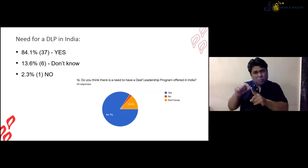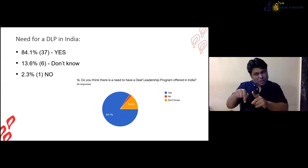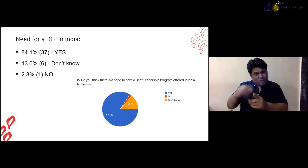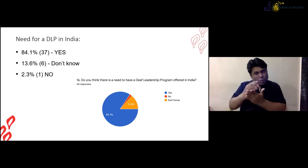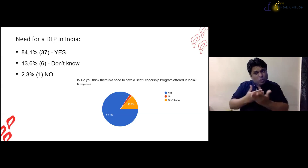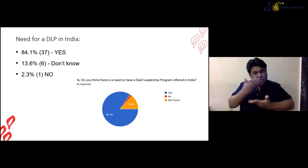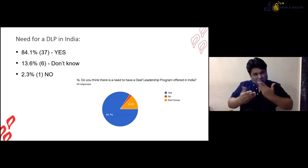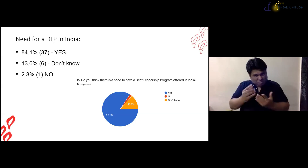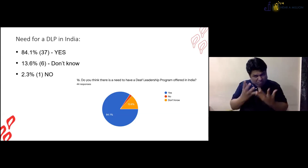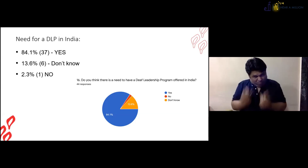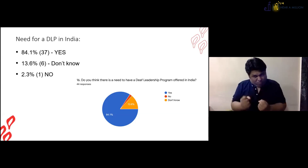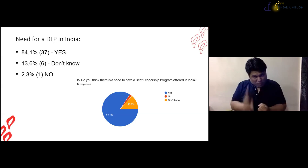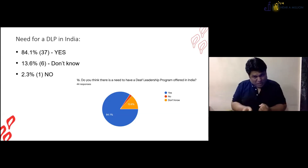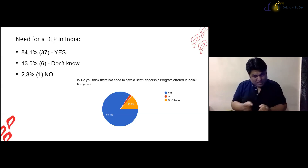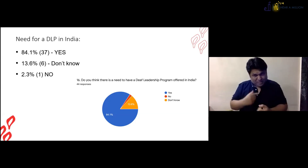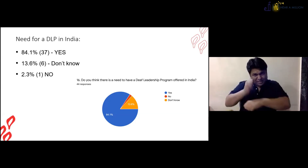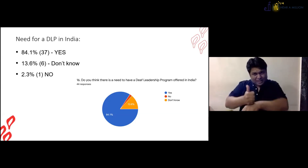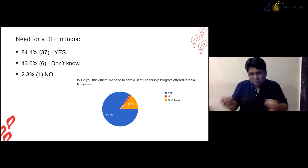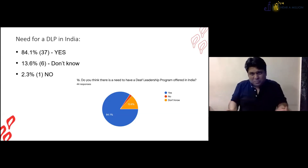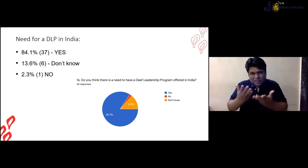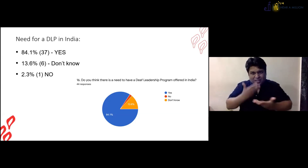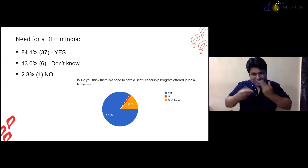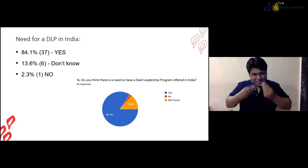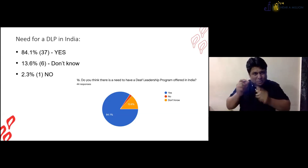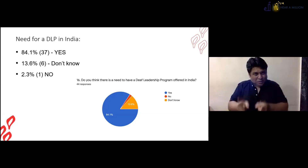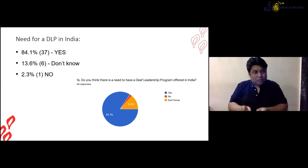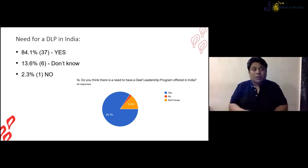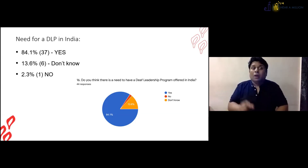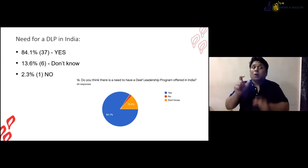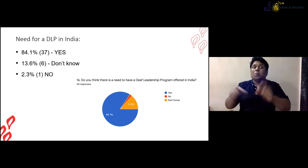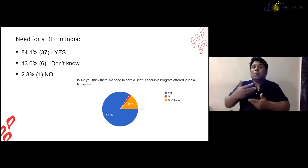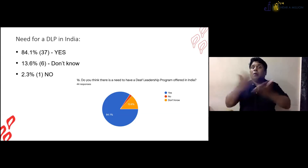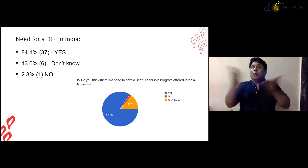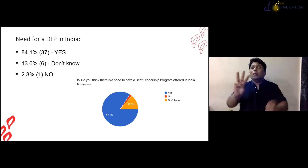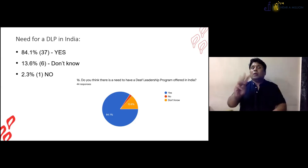We asked that DLP course. Would you want a DLP course here in India?